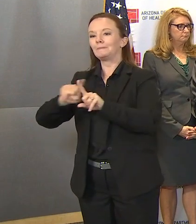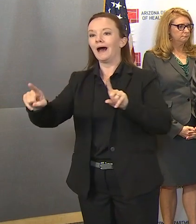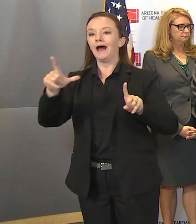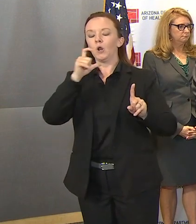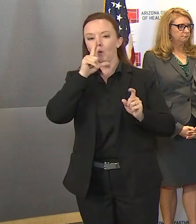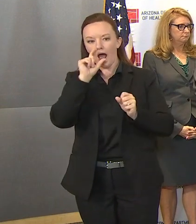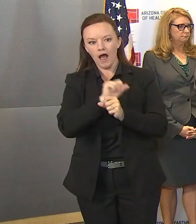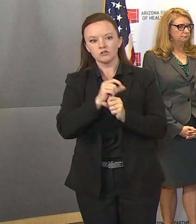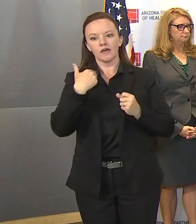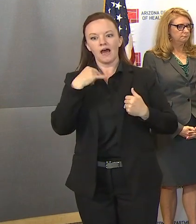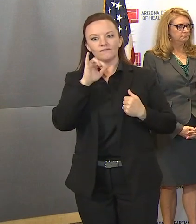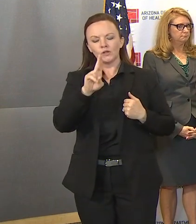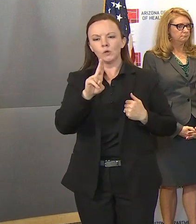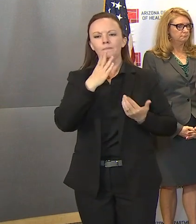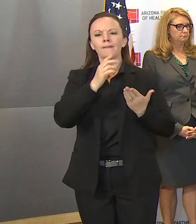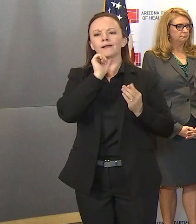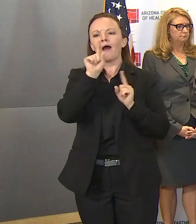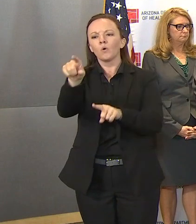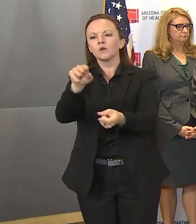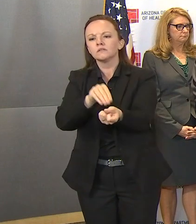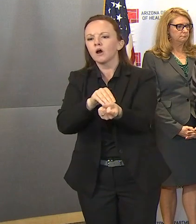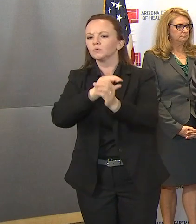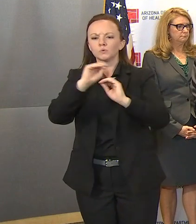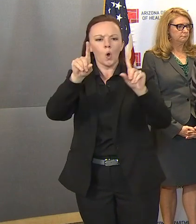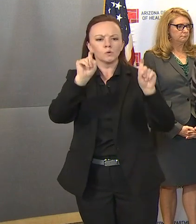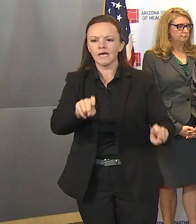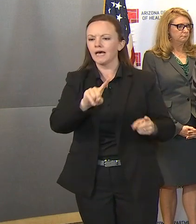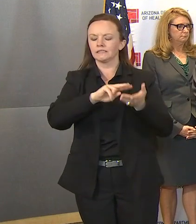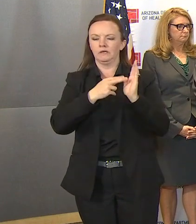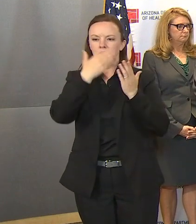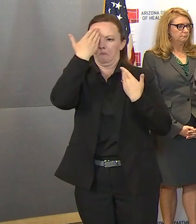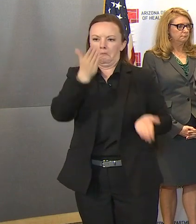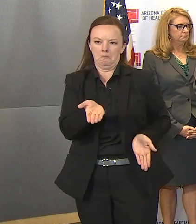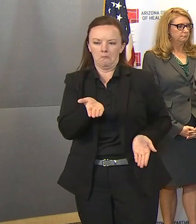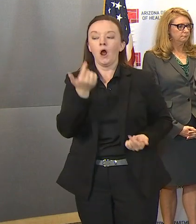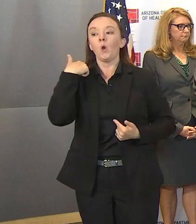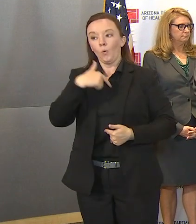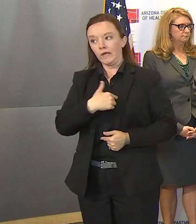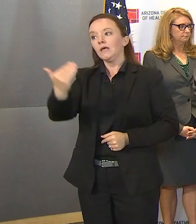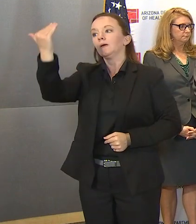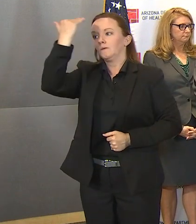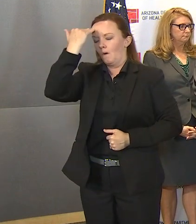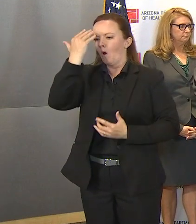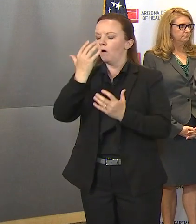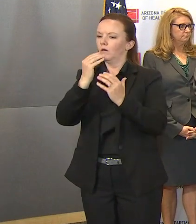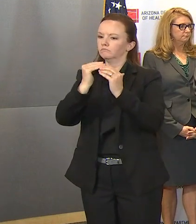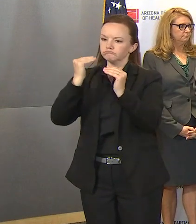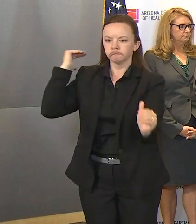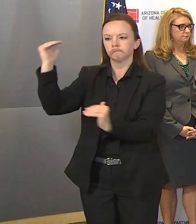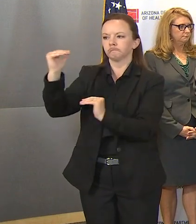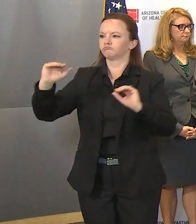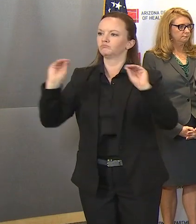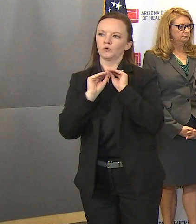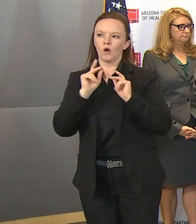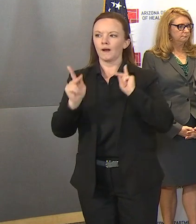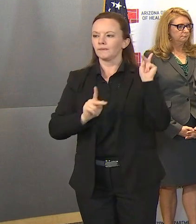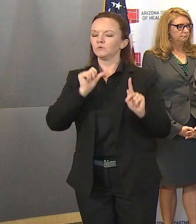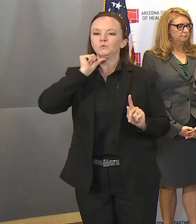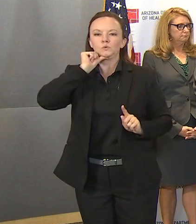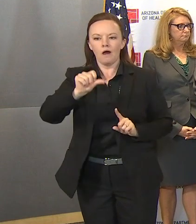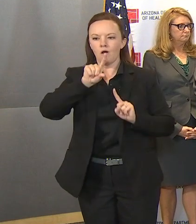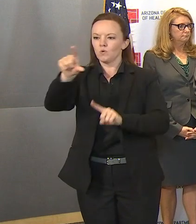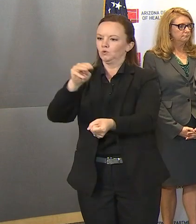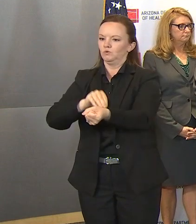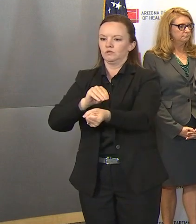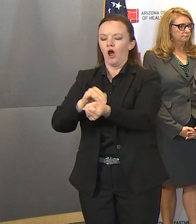flu and have gone to see a healthcare provider and been tested for that. So we know that there's a lot more people who don't seek healthcare